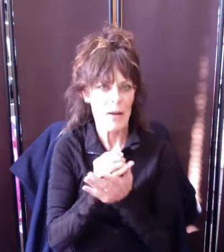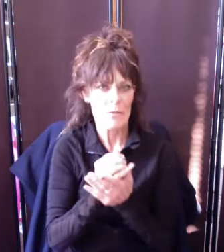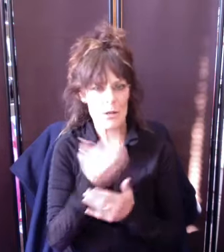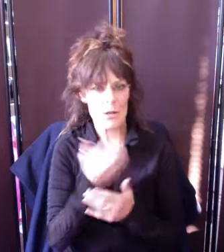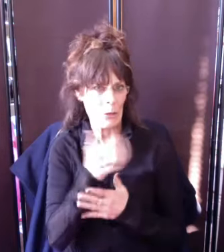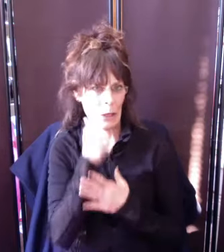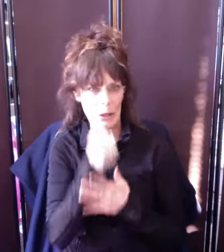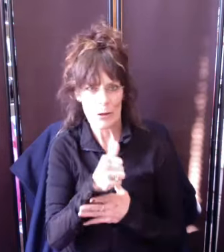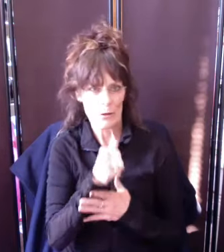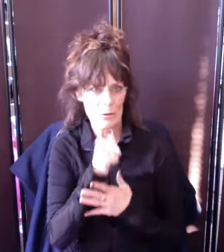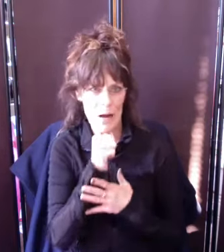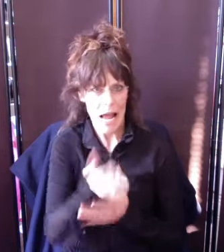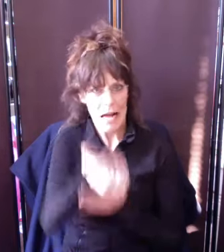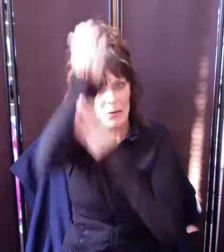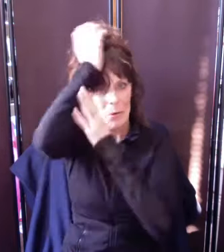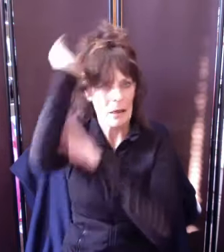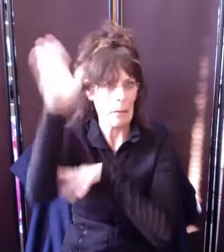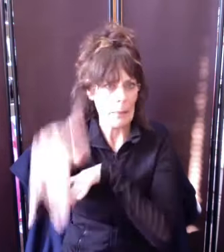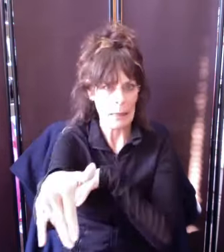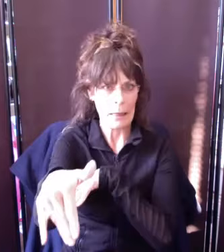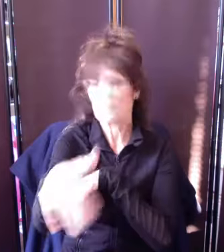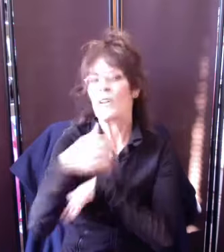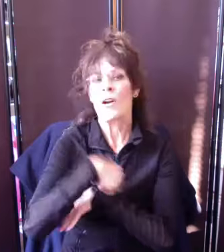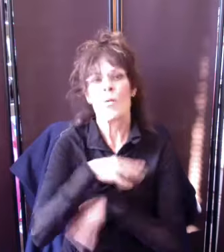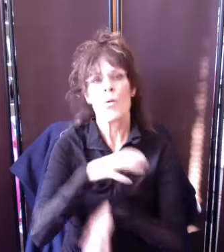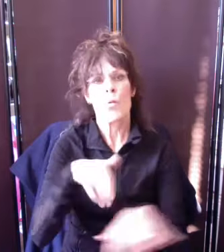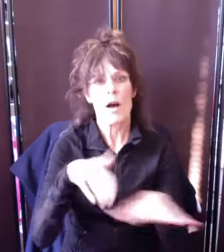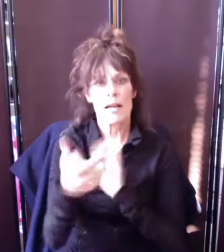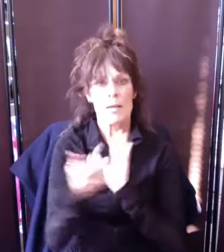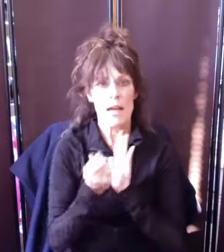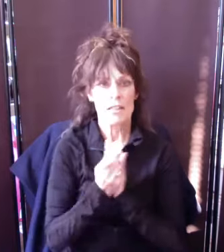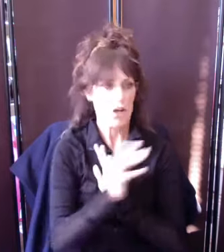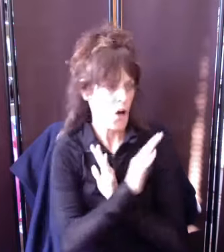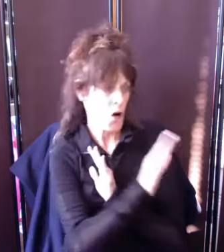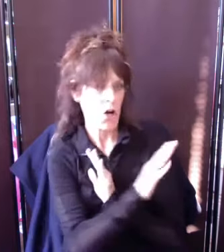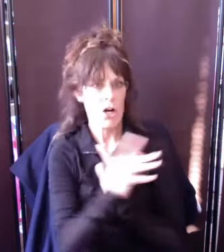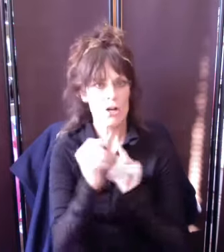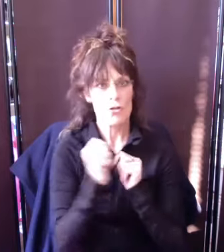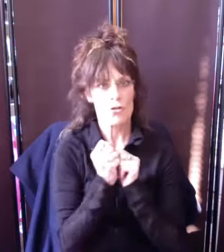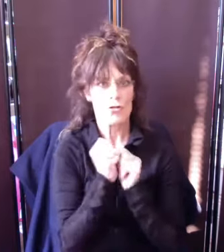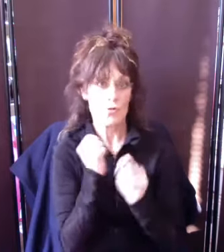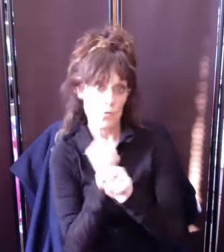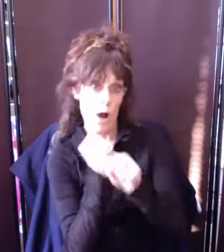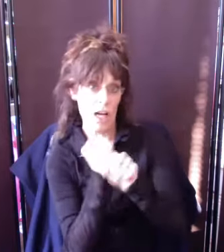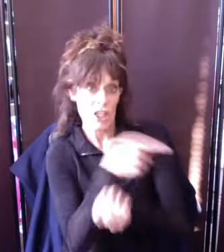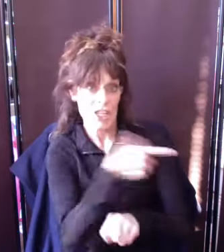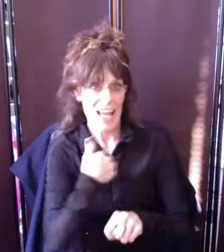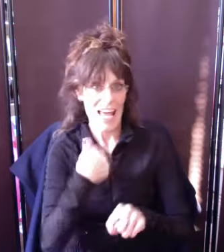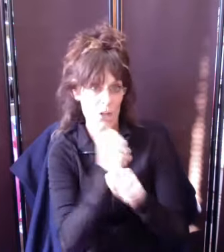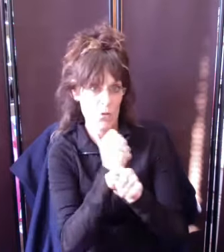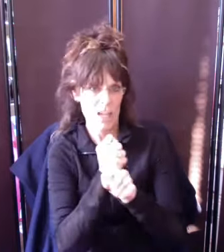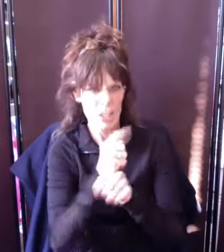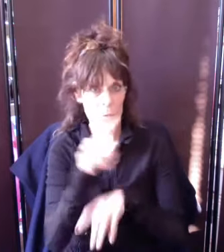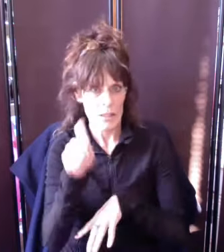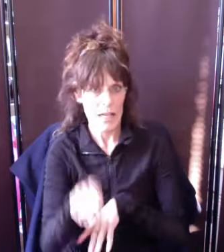bugs. We don't throw them away. And we're walking back to her truck because we are in Texas. She had to have a truck. And there's an undercover cop, and I get